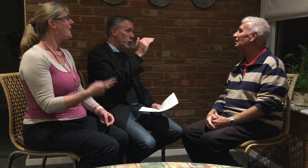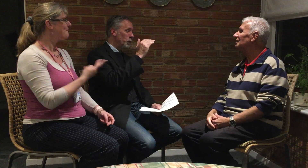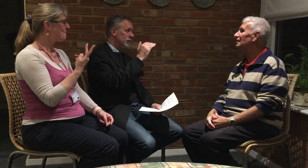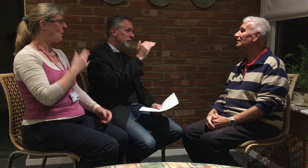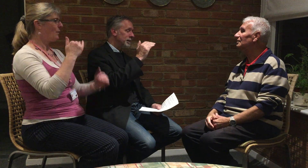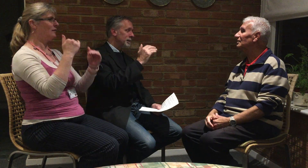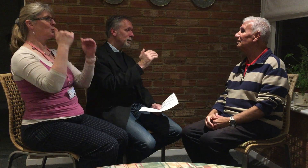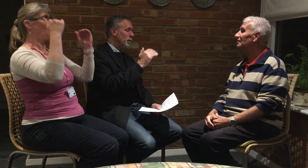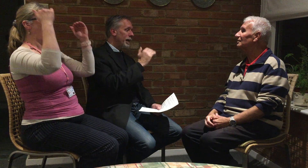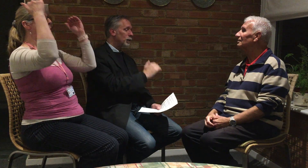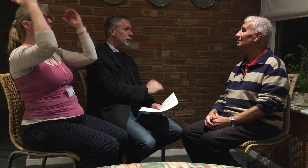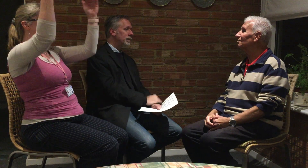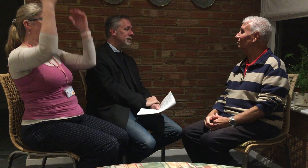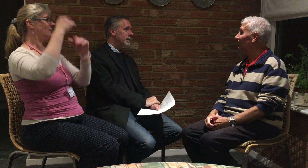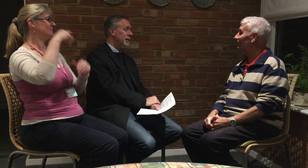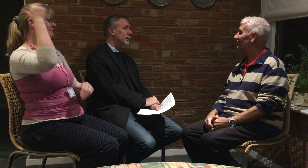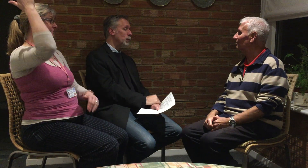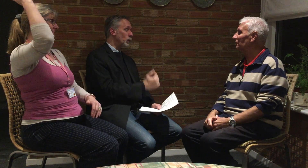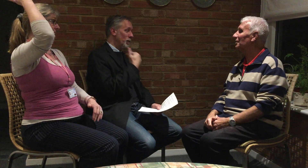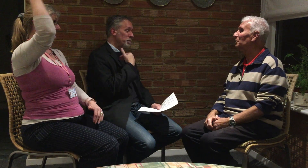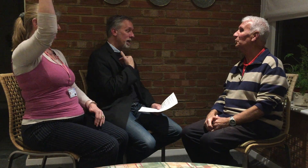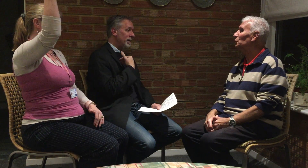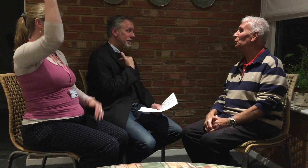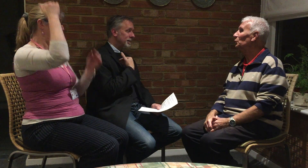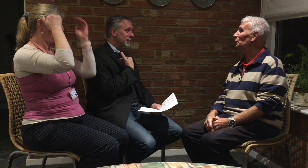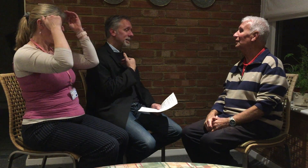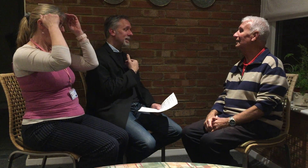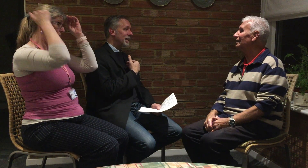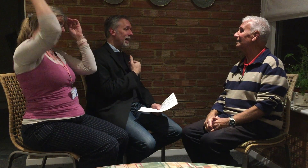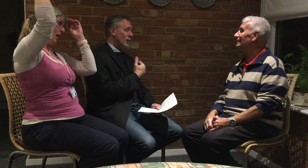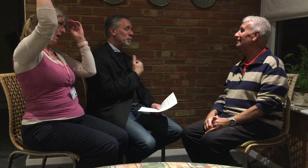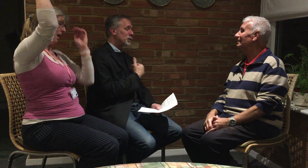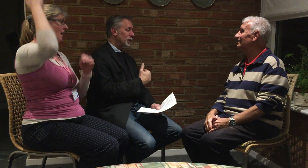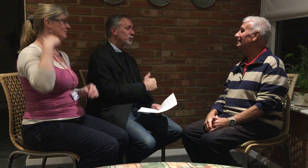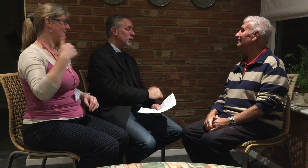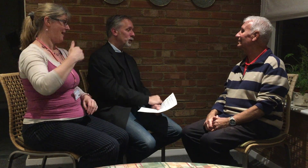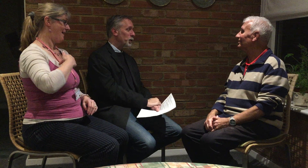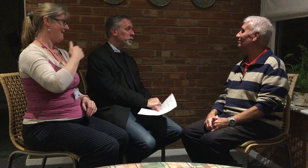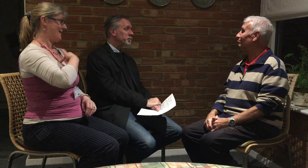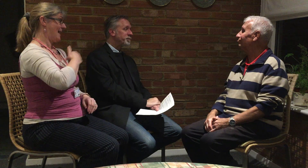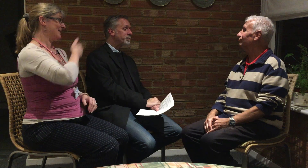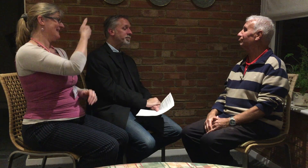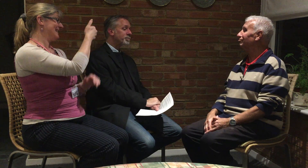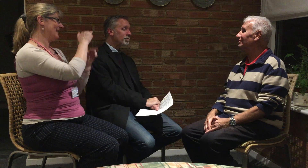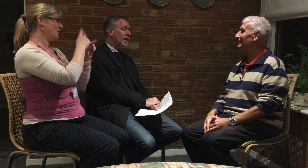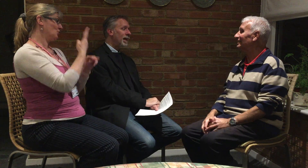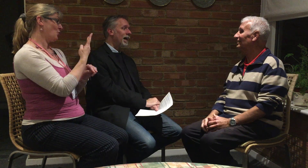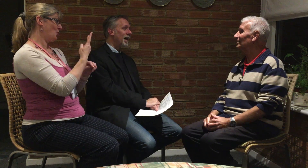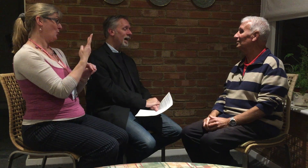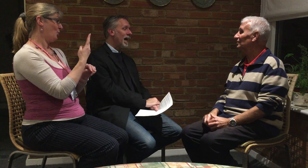tall. My eldest is taller than me and I'm 6'2". And